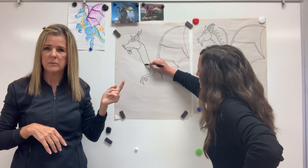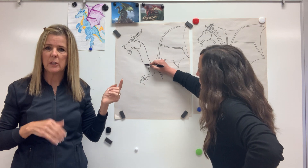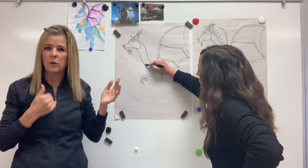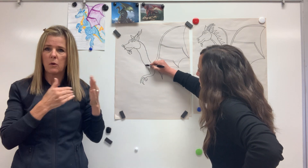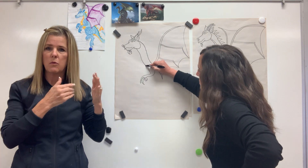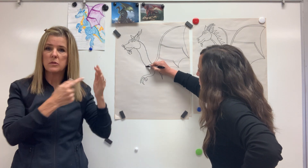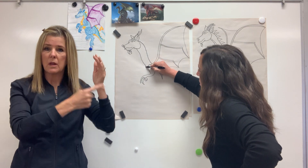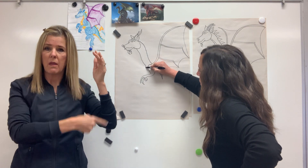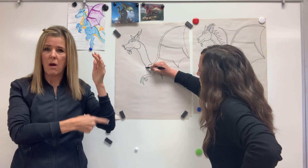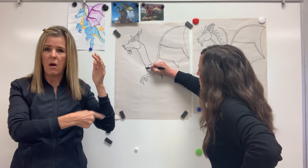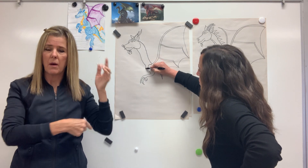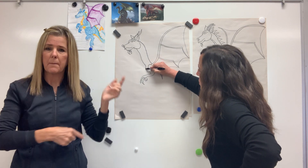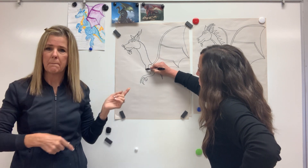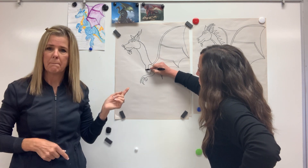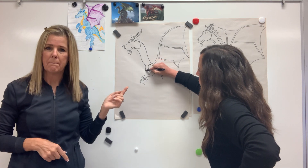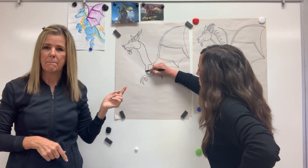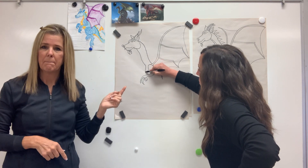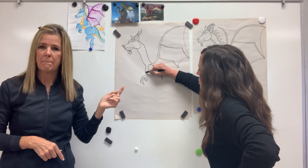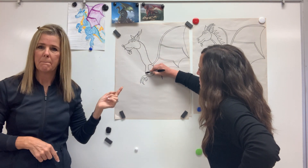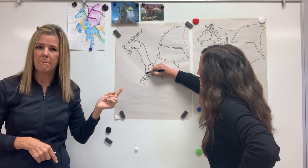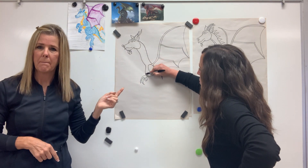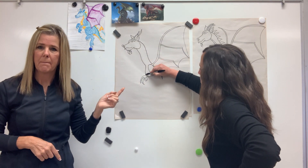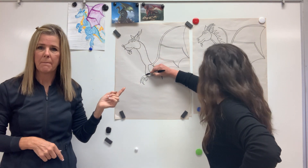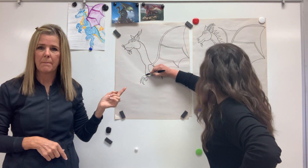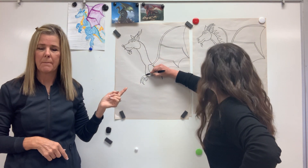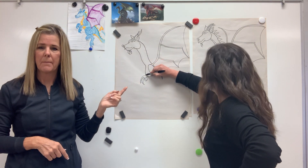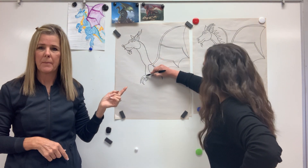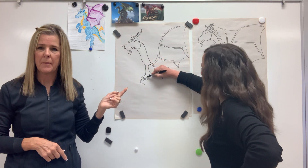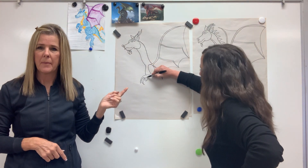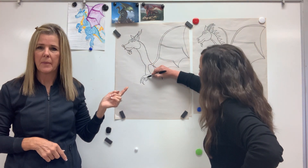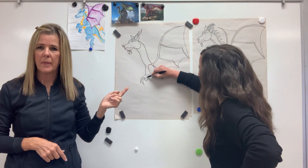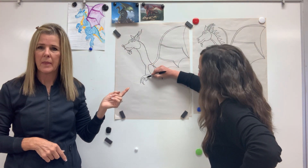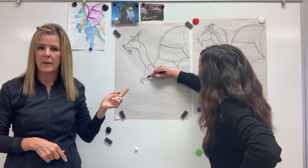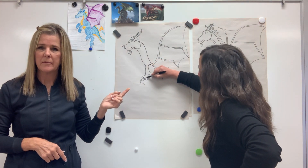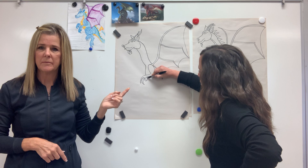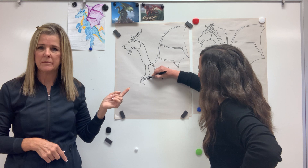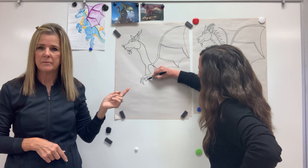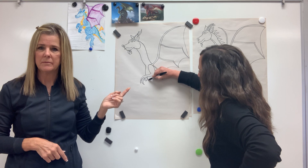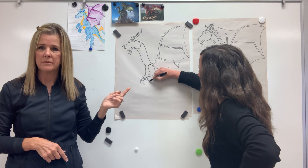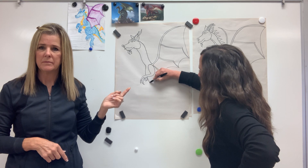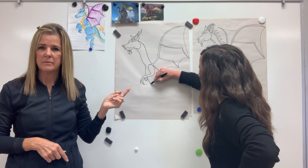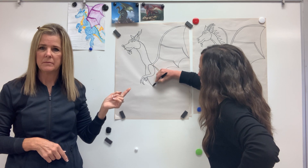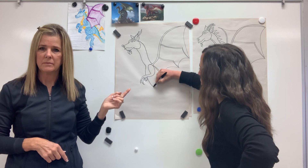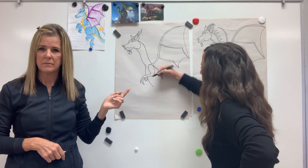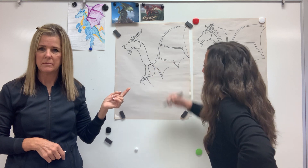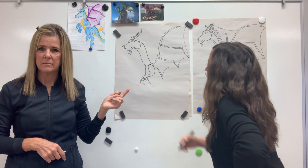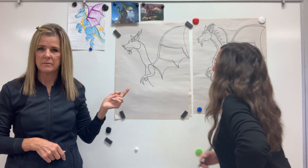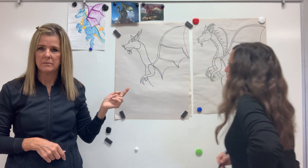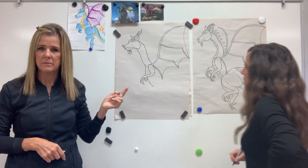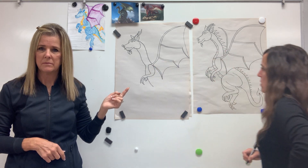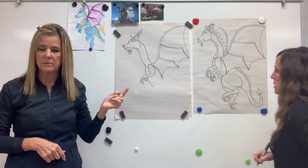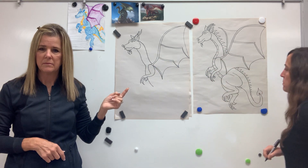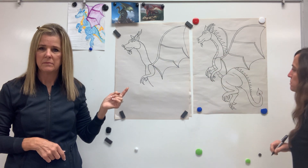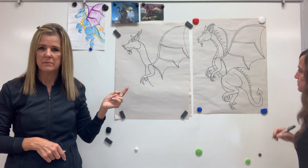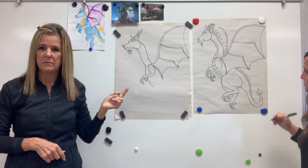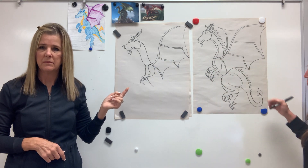arm, and I'm just gonna let it start to curve forward just a little bit and stop and jump over his